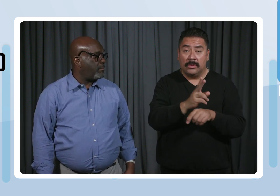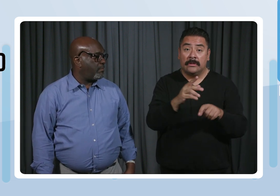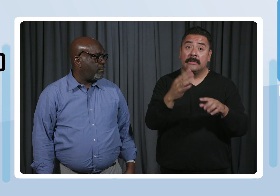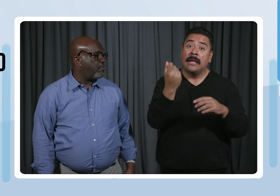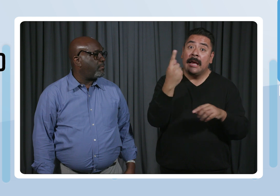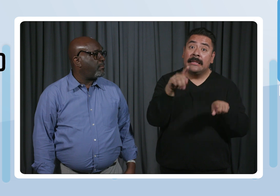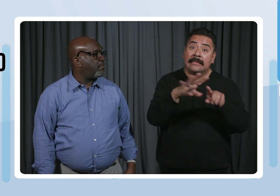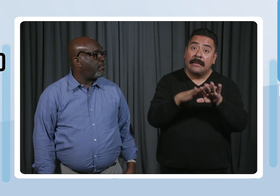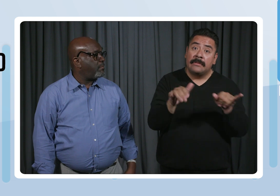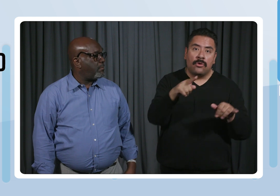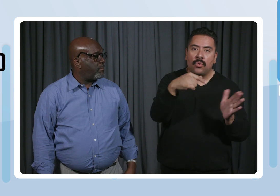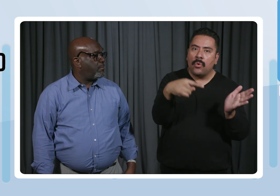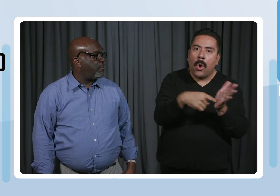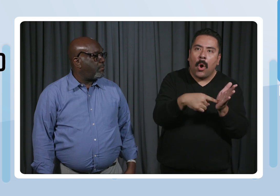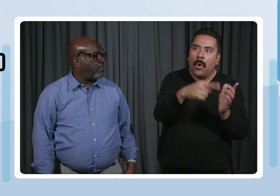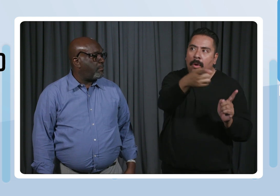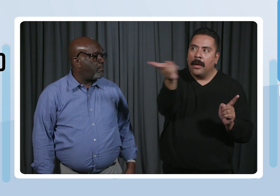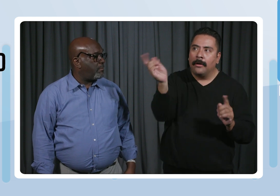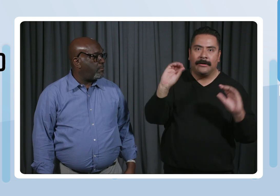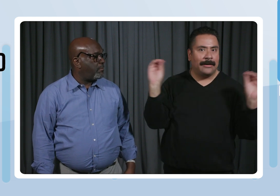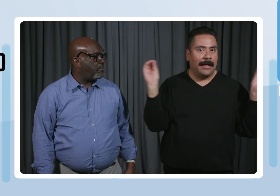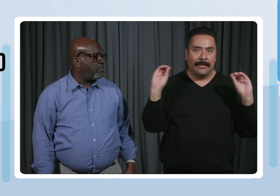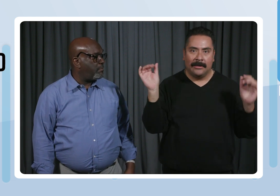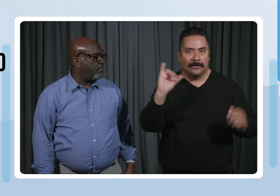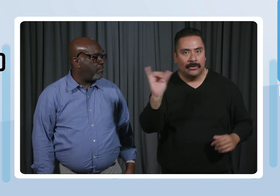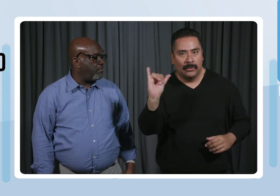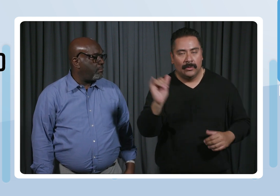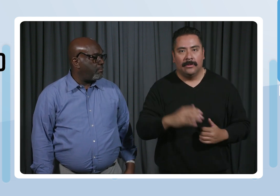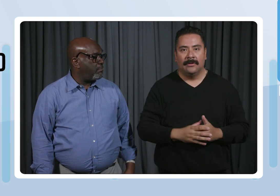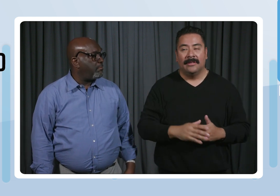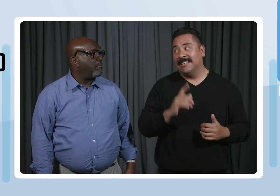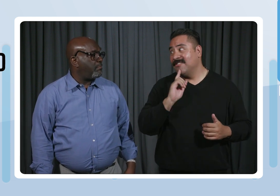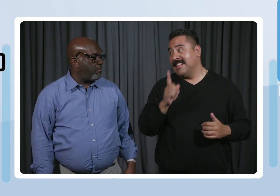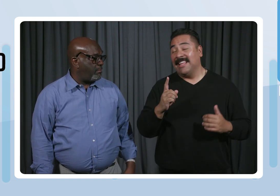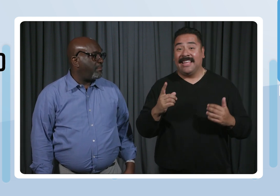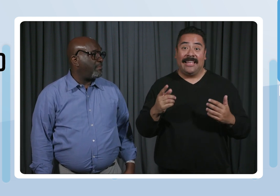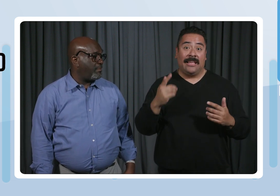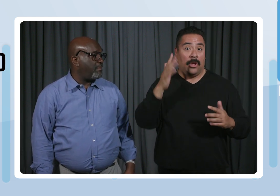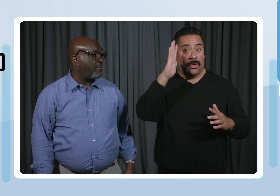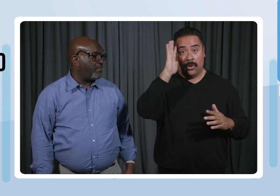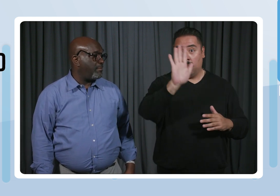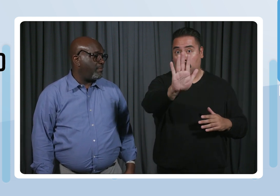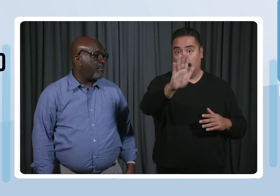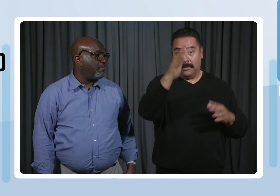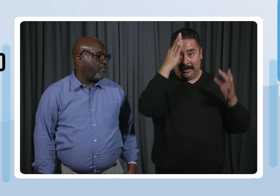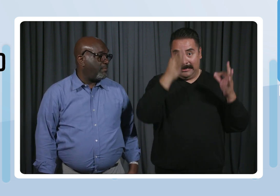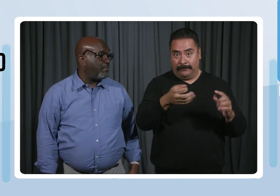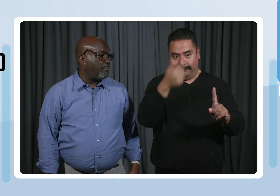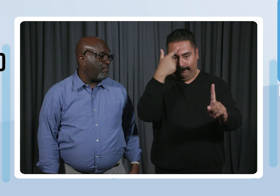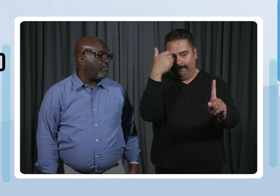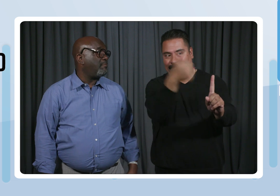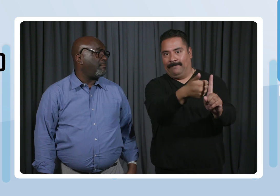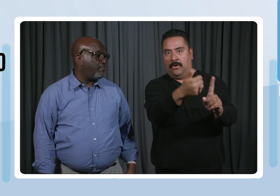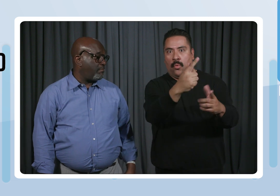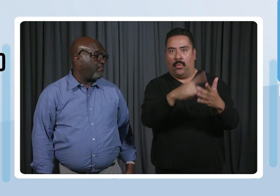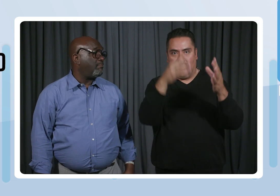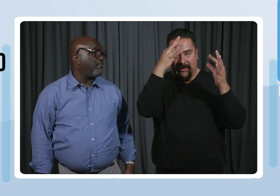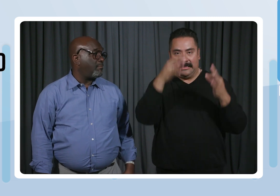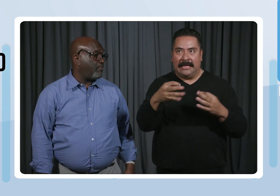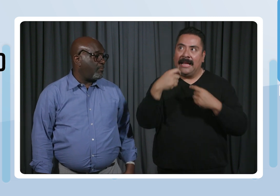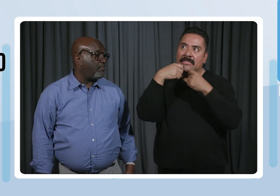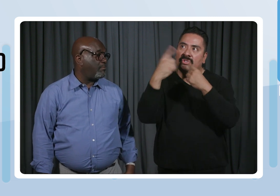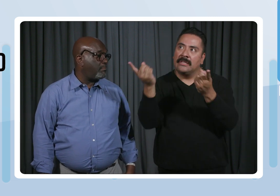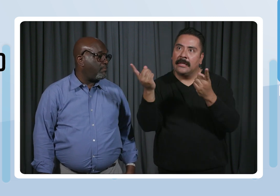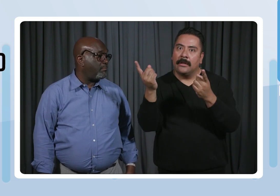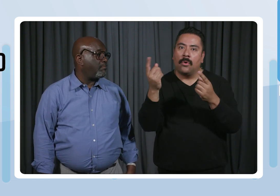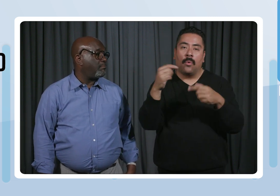of yourself to anyone either. And it is entirely your decision what you choose to share, when you choose